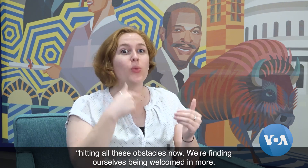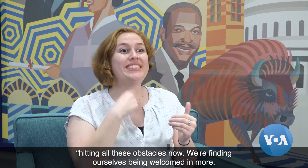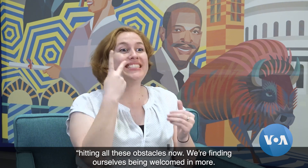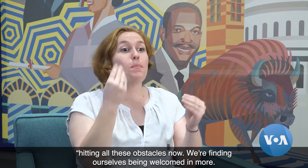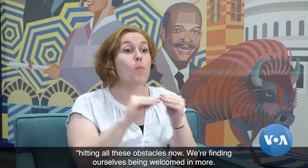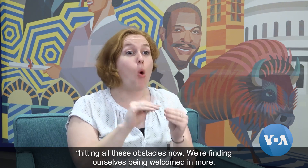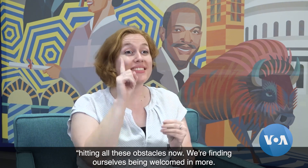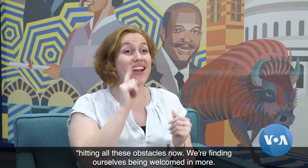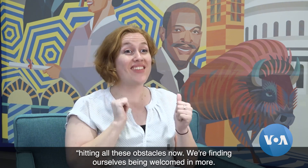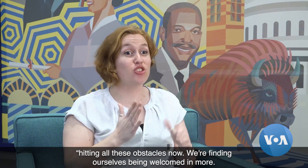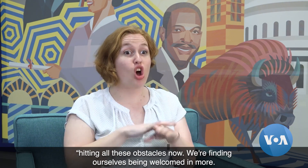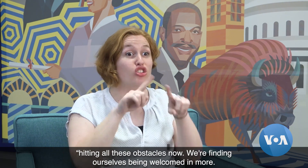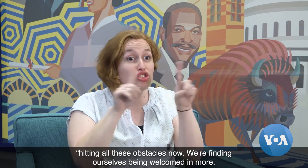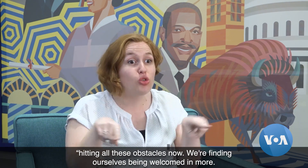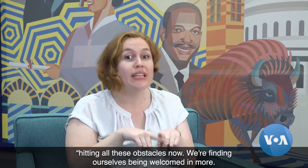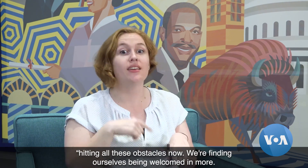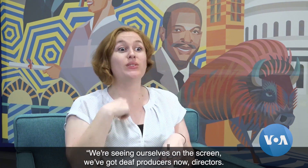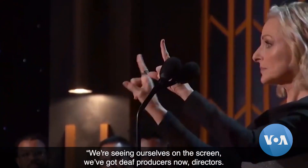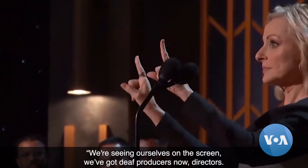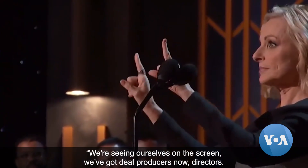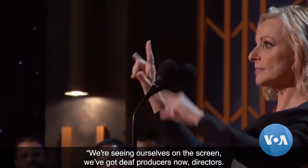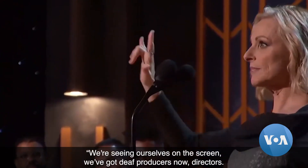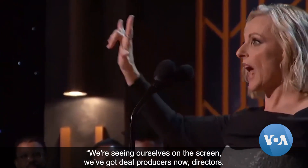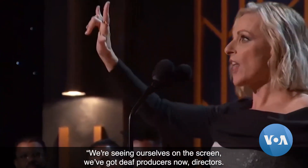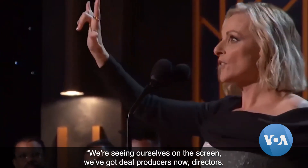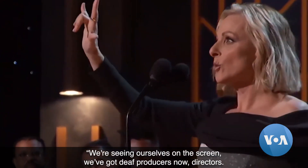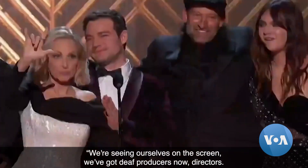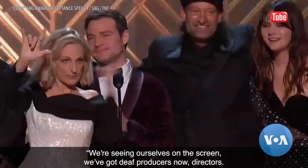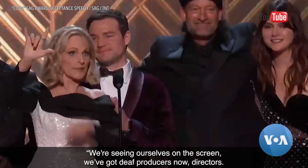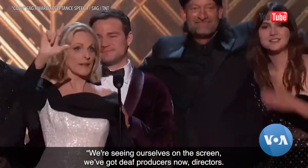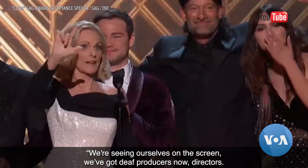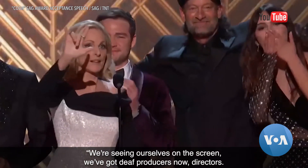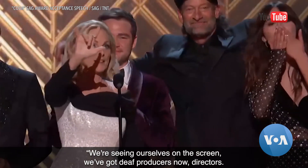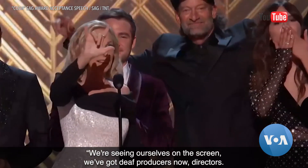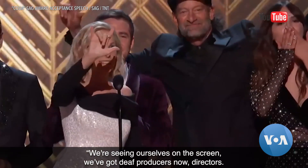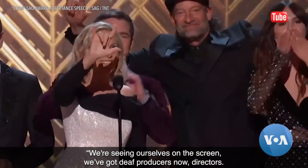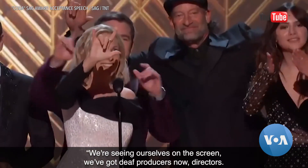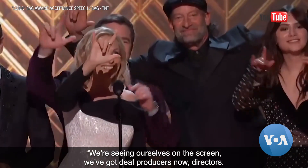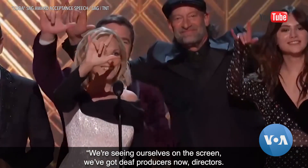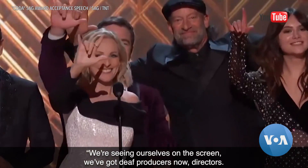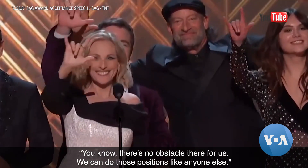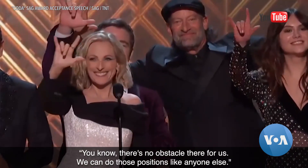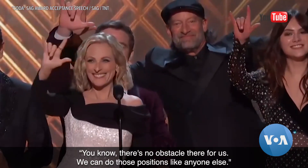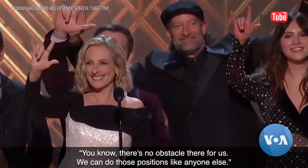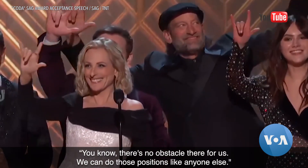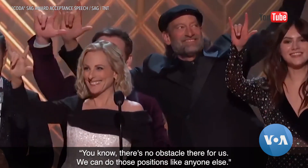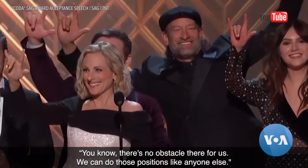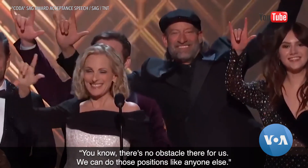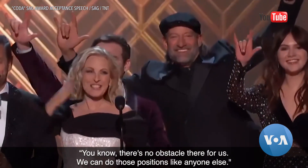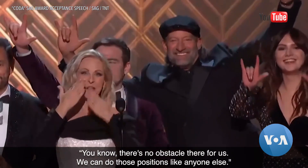Now we're finding ourselves being welcomed in more. We're seeing ourselves on the screen. We've got deaf producers now, directors. There's no obstacle there for